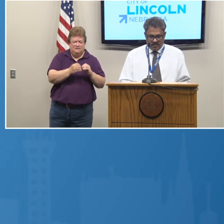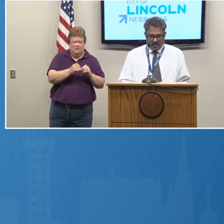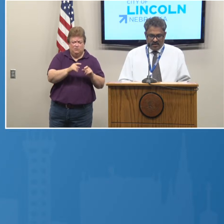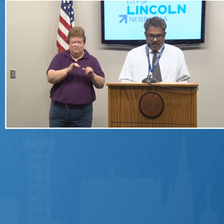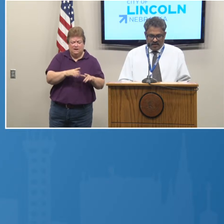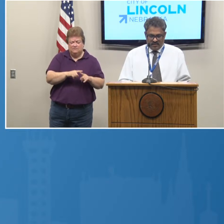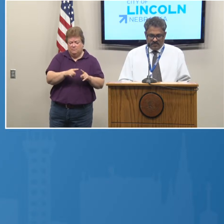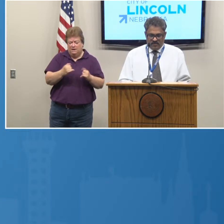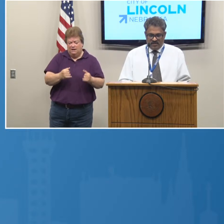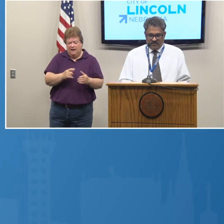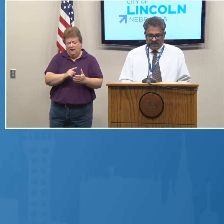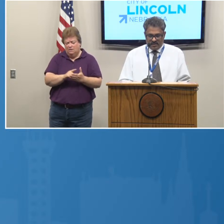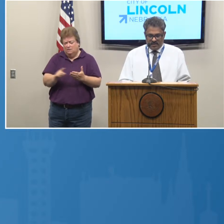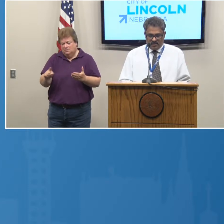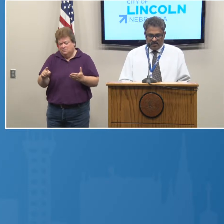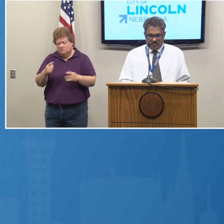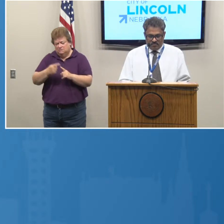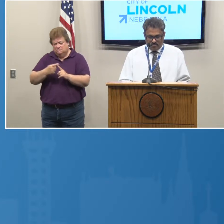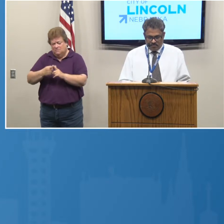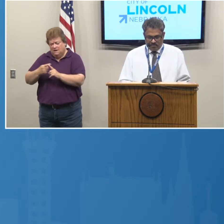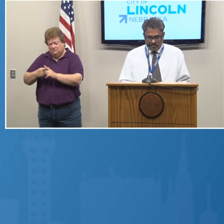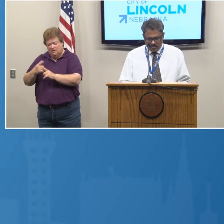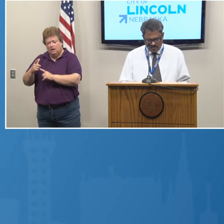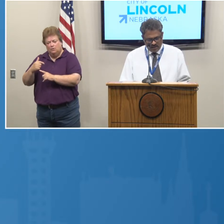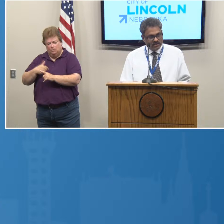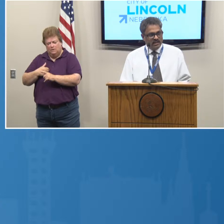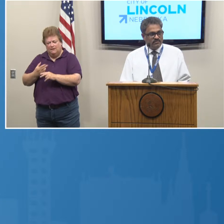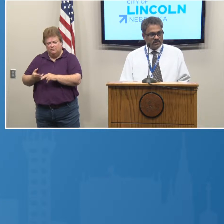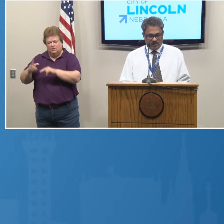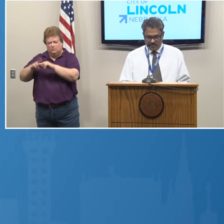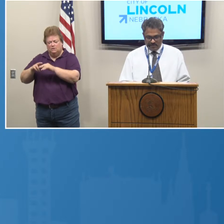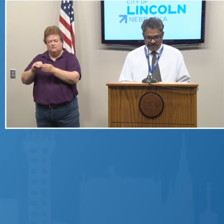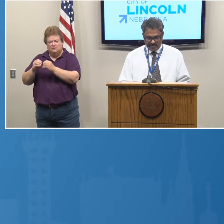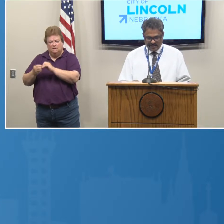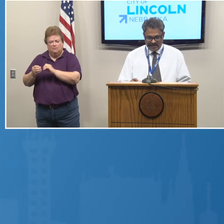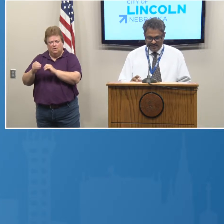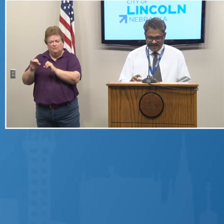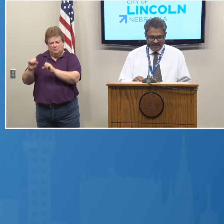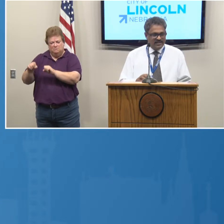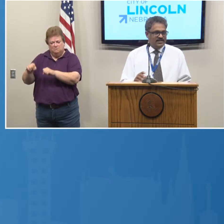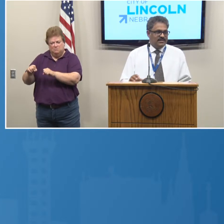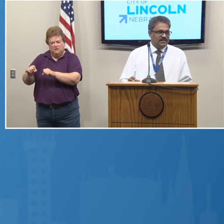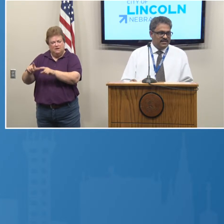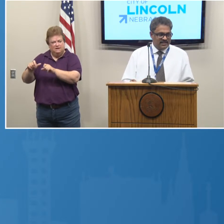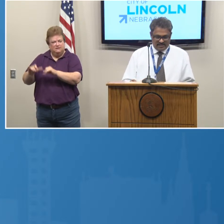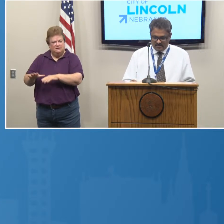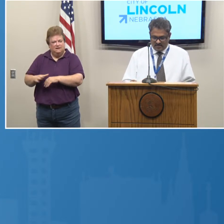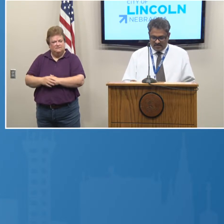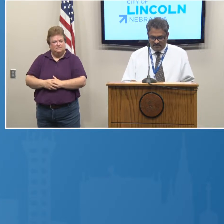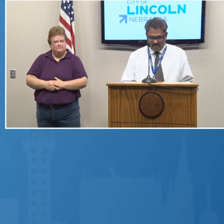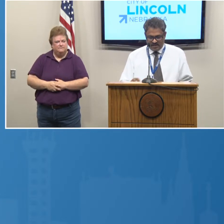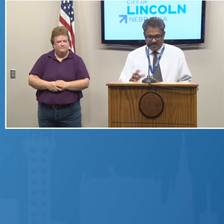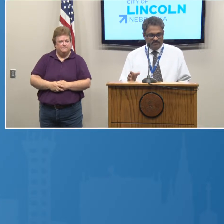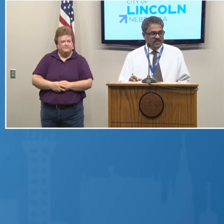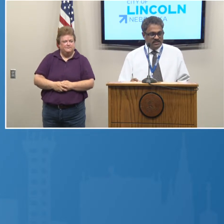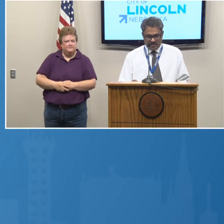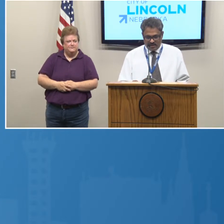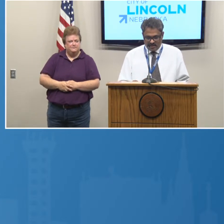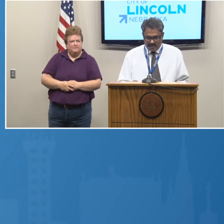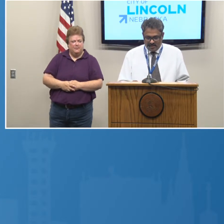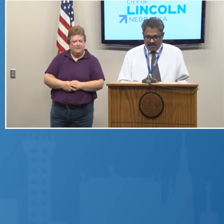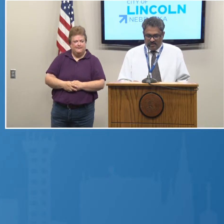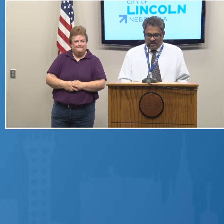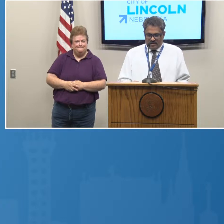green, as would be reflected in the left column, in the next